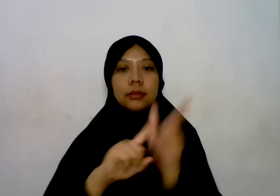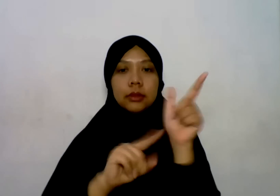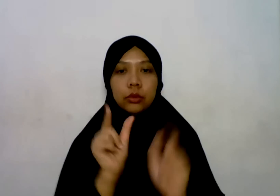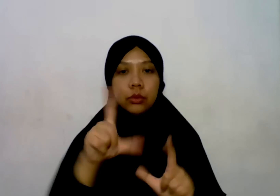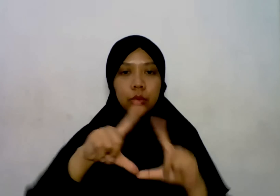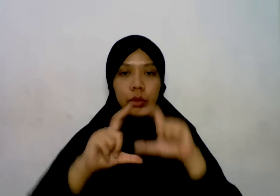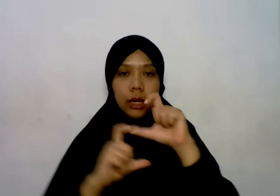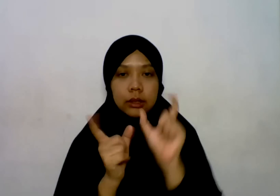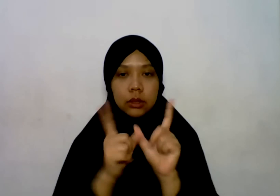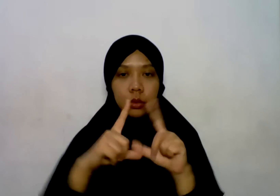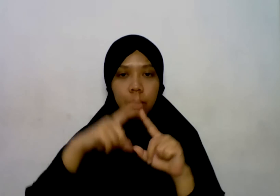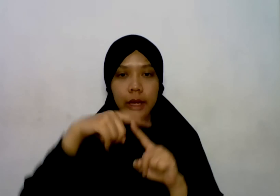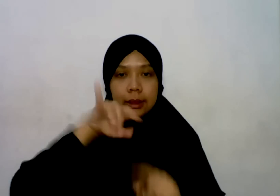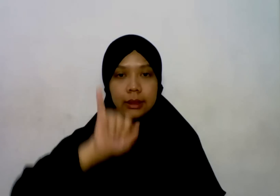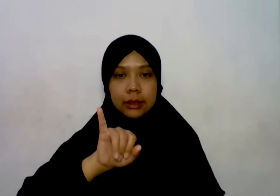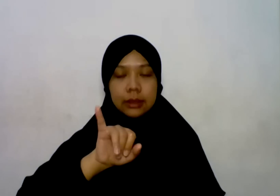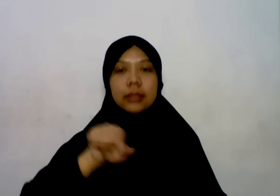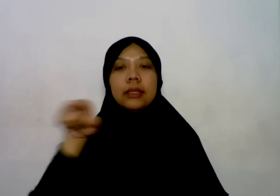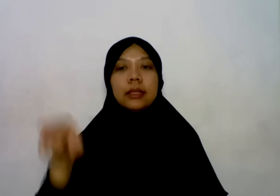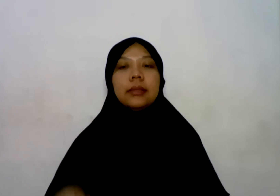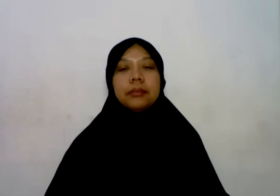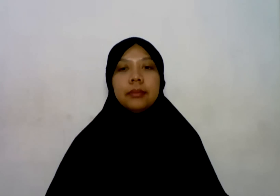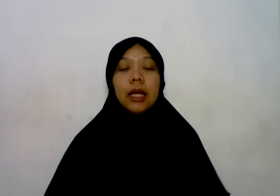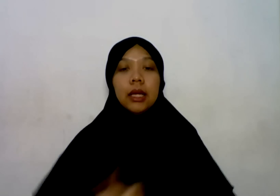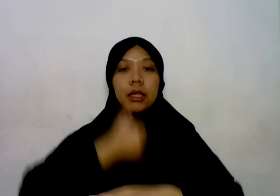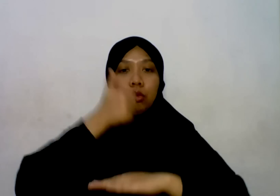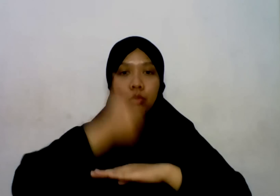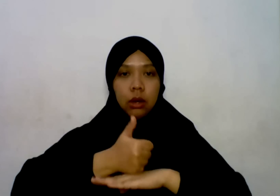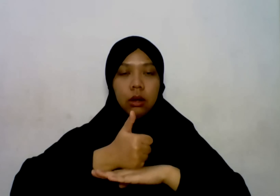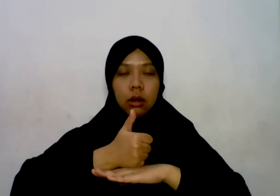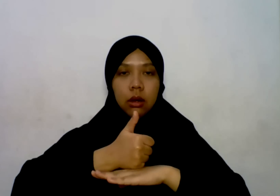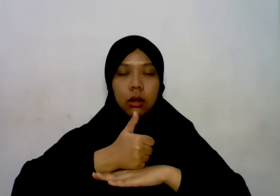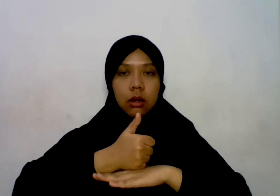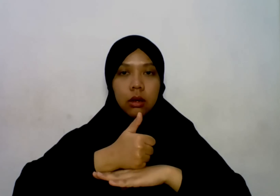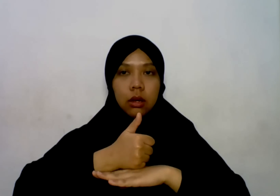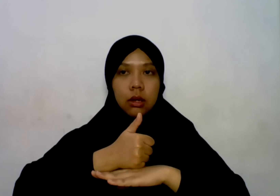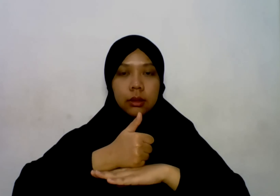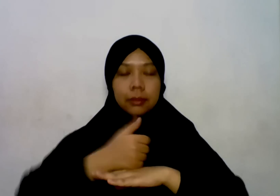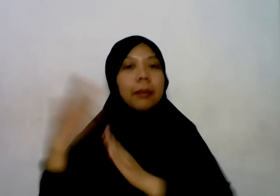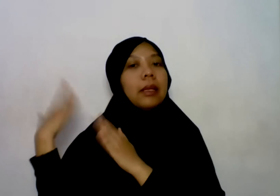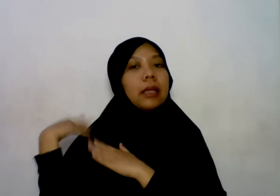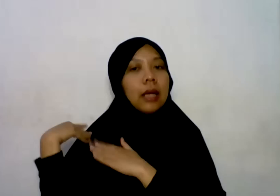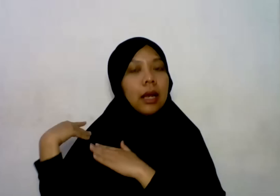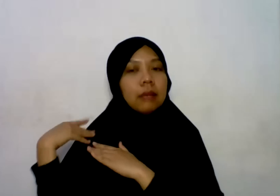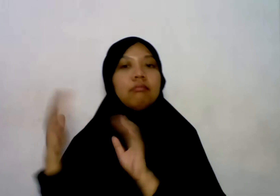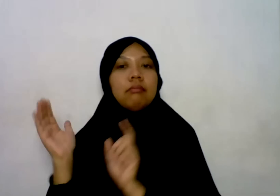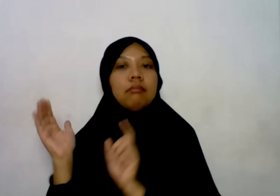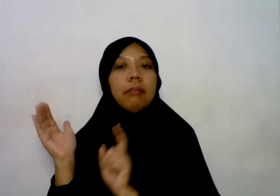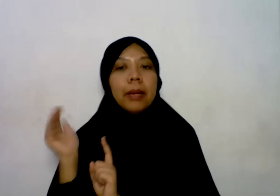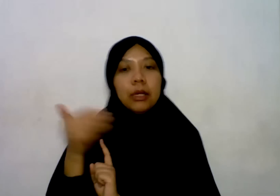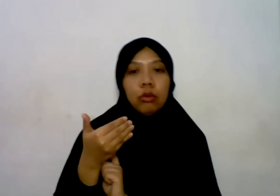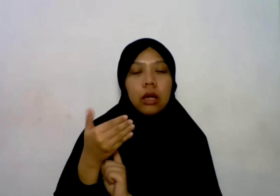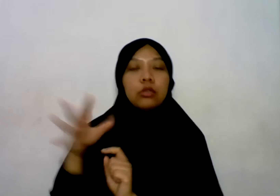Dr. Vivi Yulaswati is Director of Social Protection and Welfare at Babanas. She holds